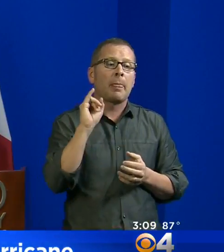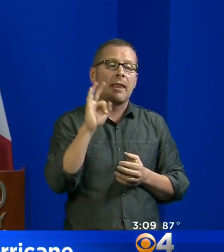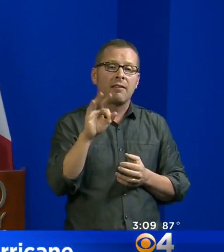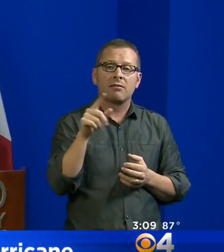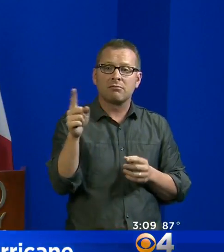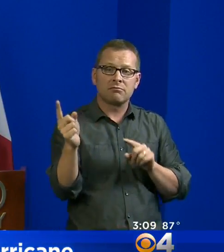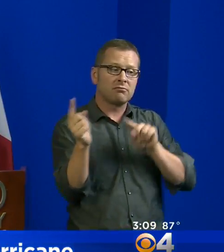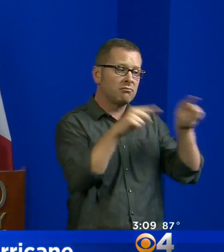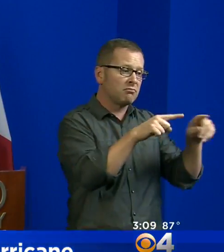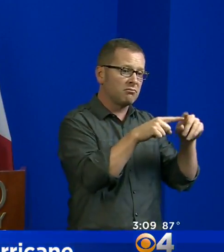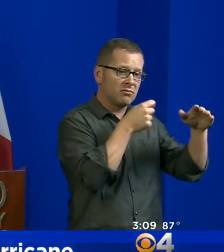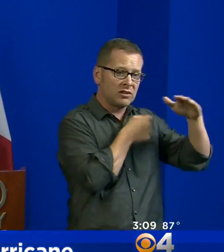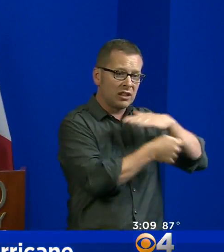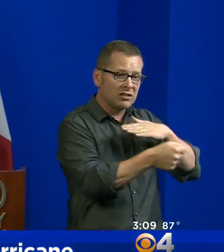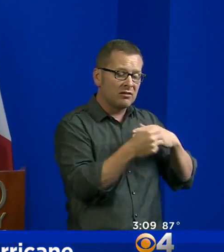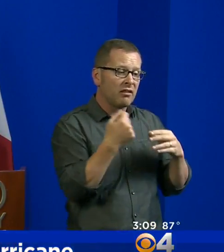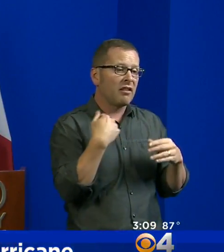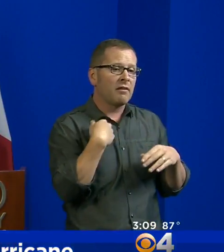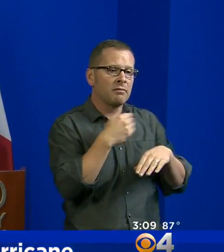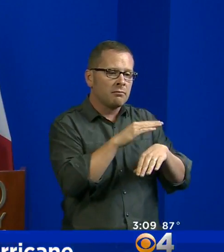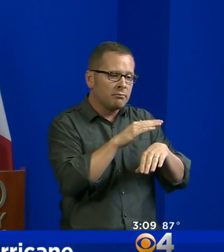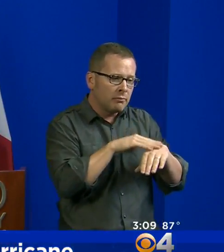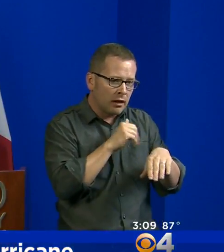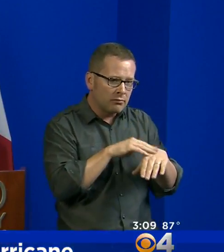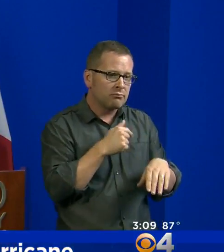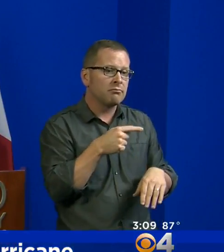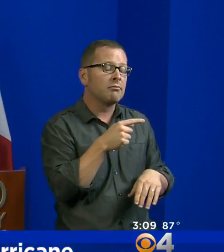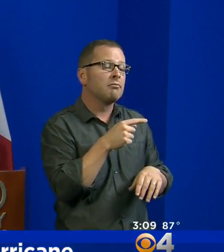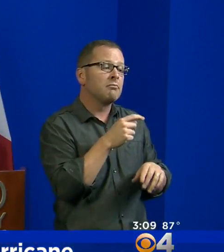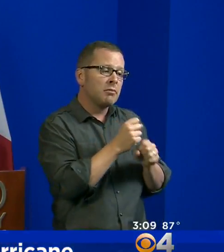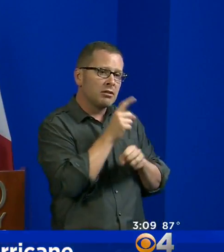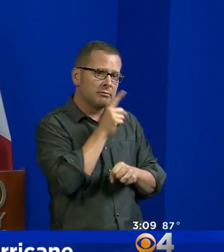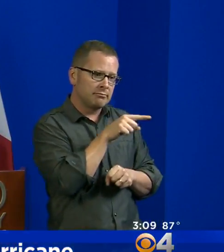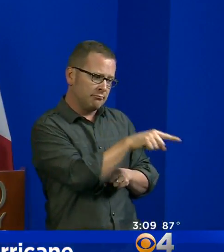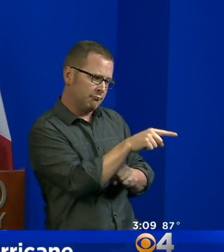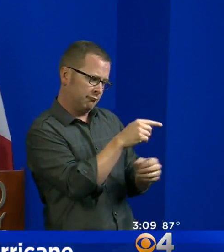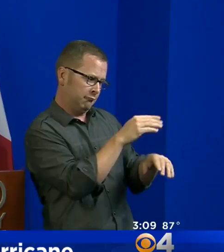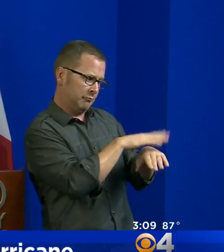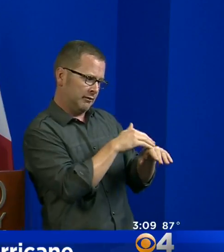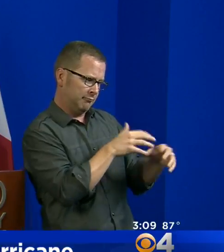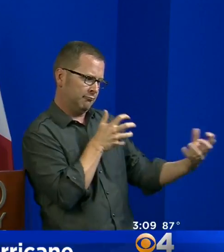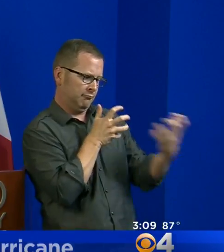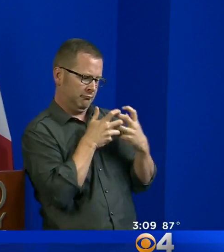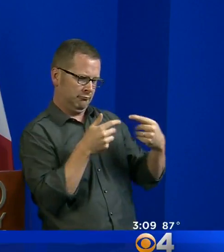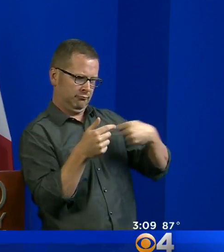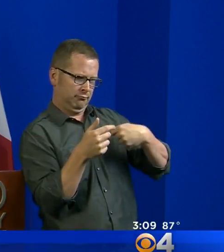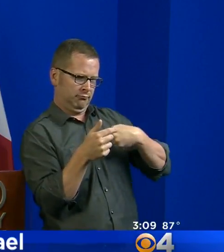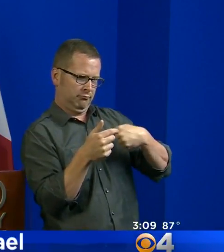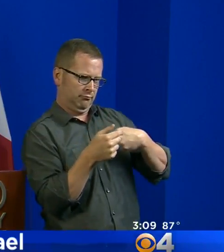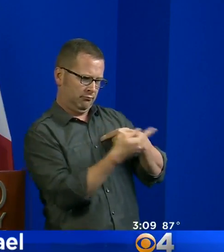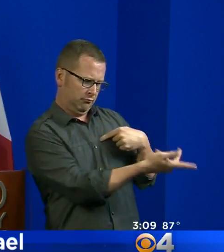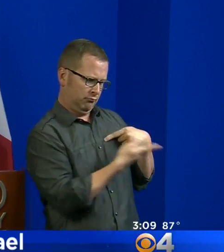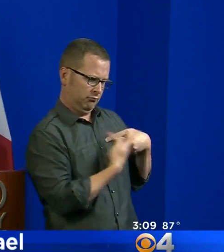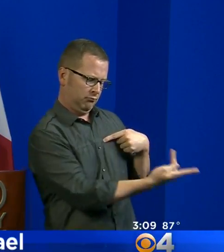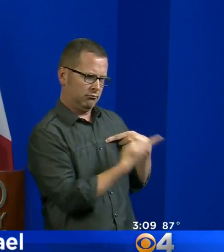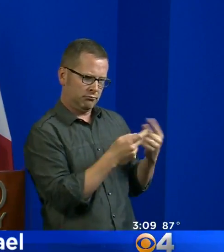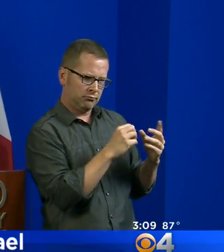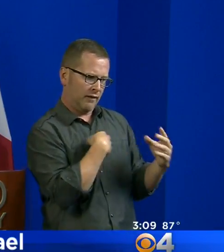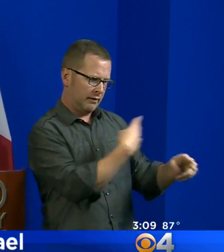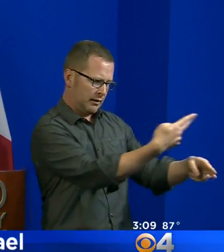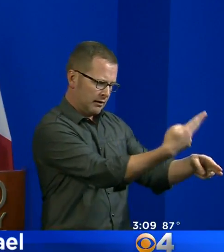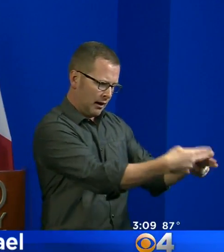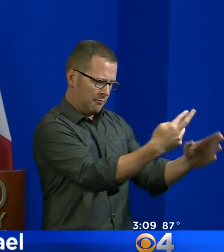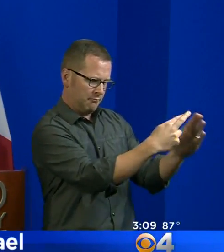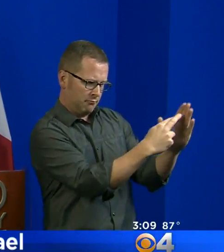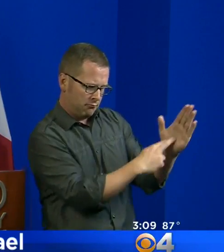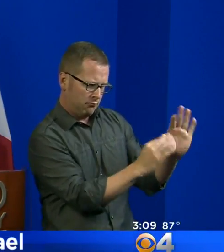said, it's a pet-friendly shelter, because the pet is not coming in if you get there, and it's not a shelter for pets.